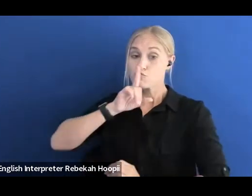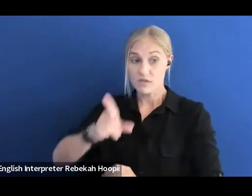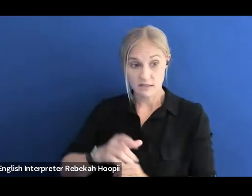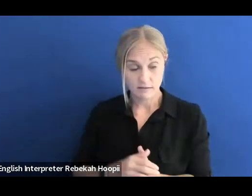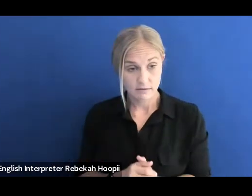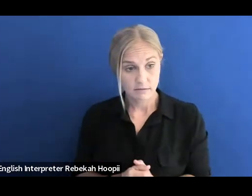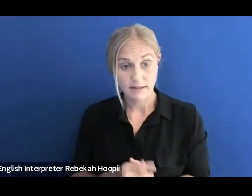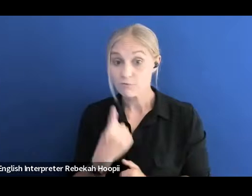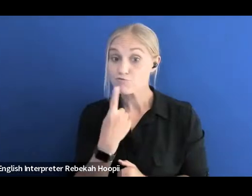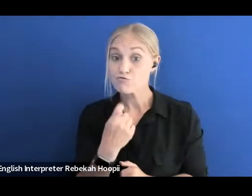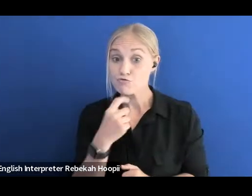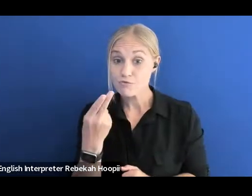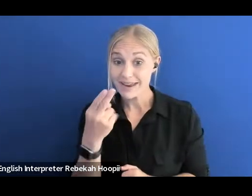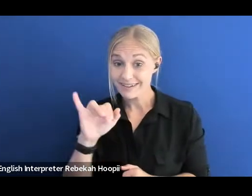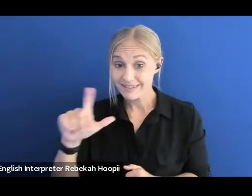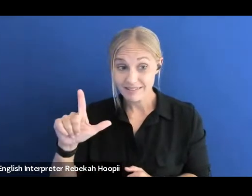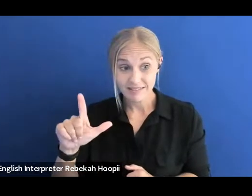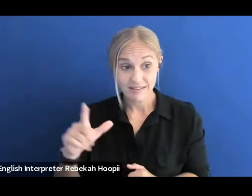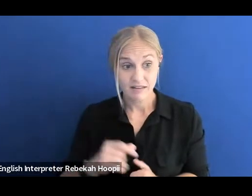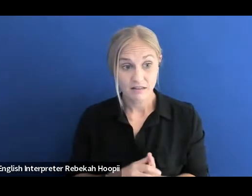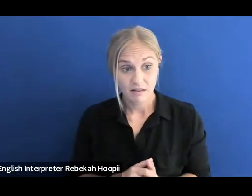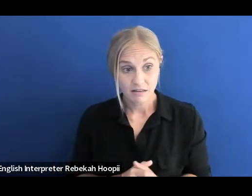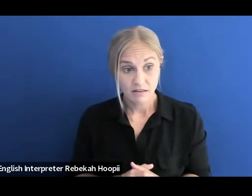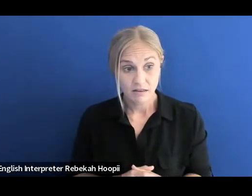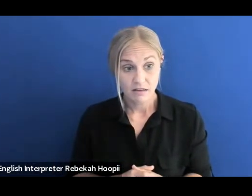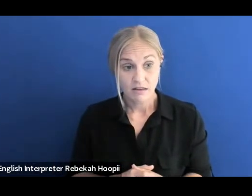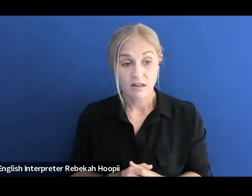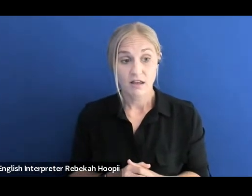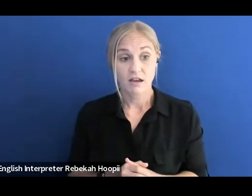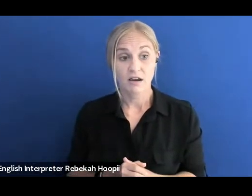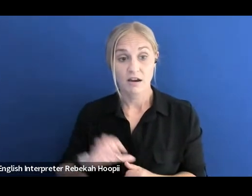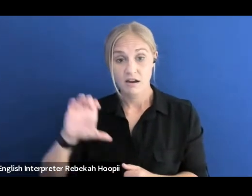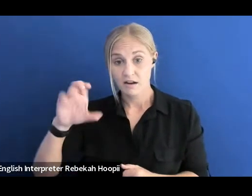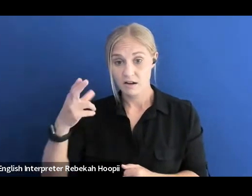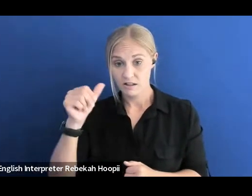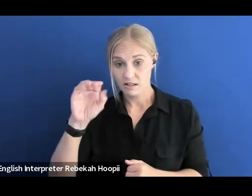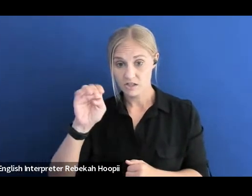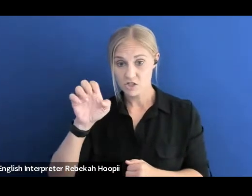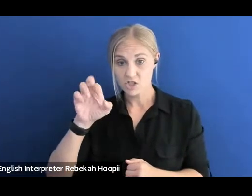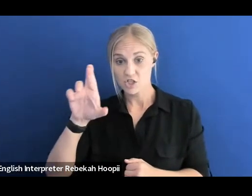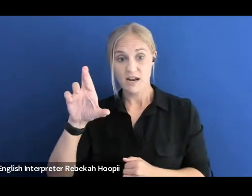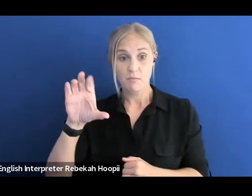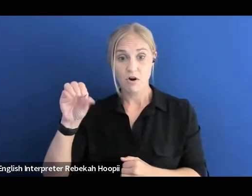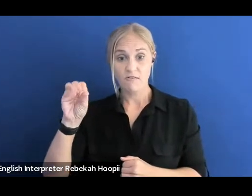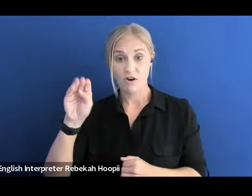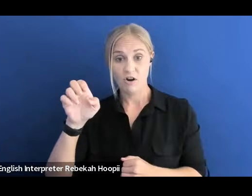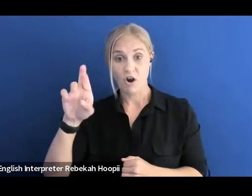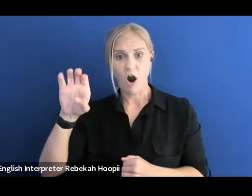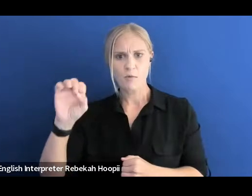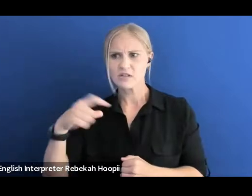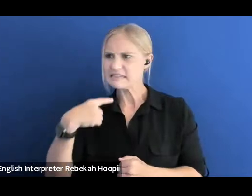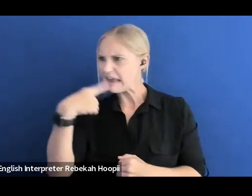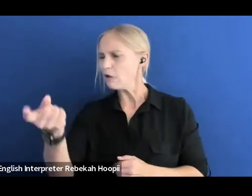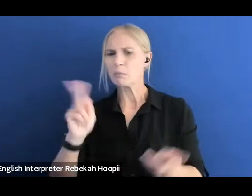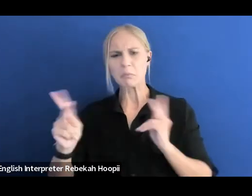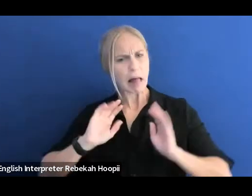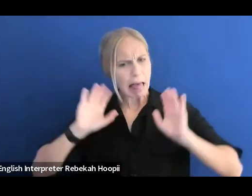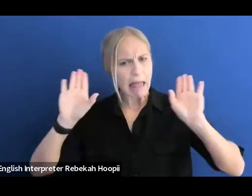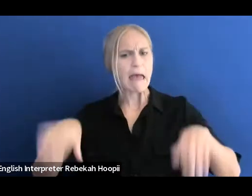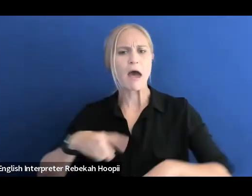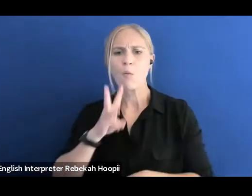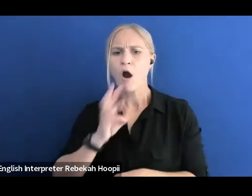here, the Chambers of Commerce is telling everybody to continue to drink the water while the water was